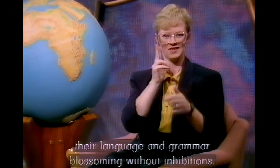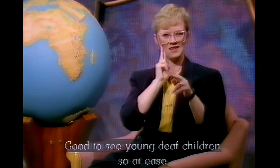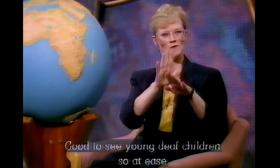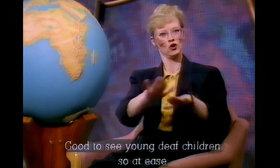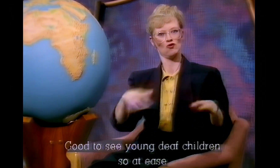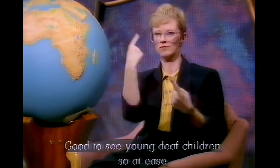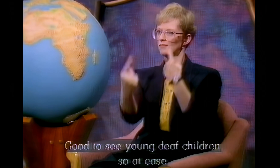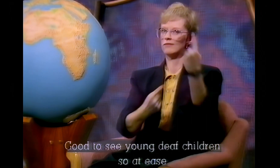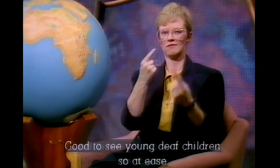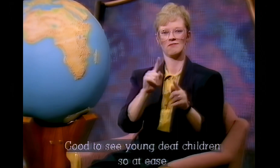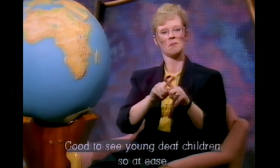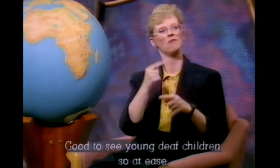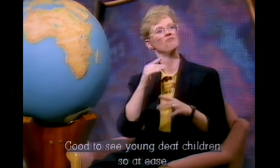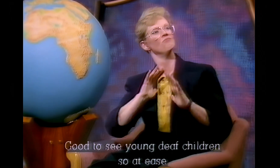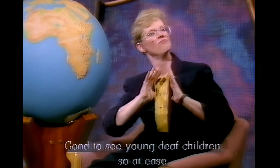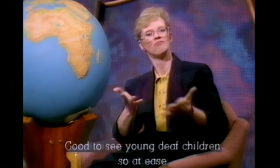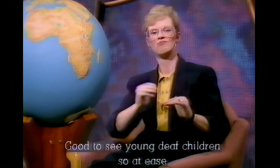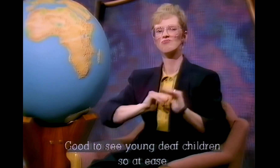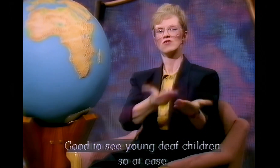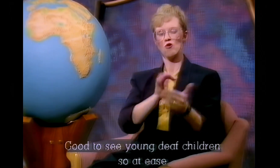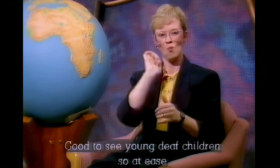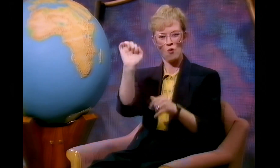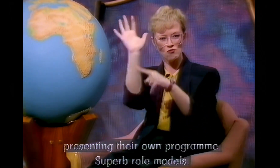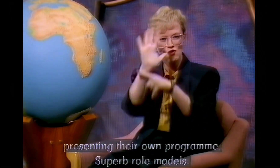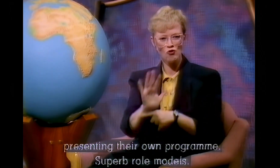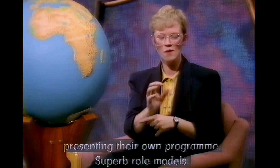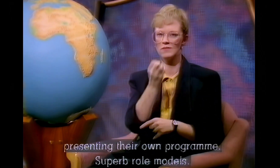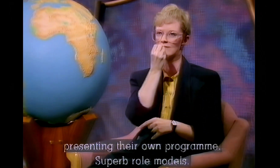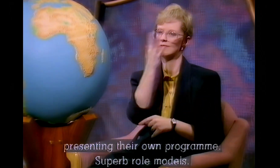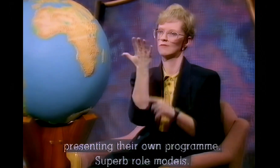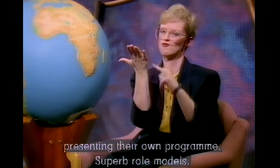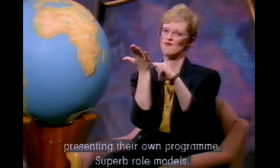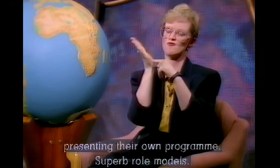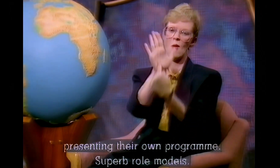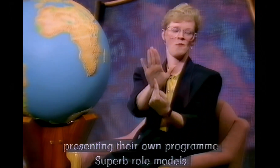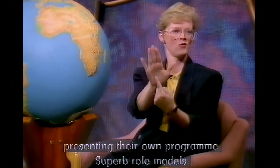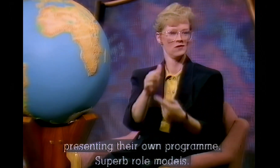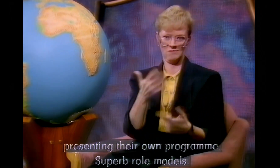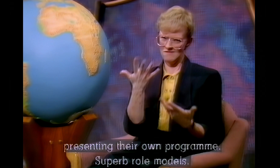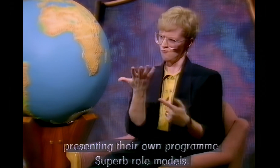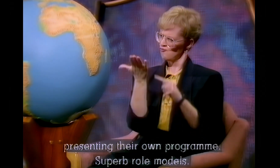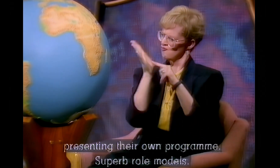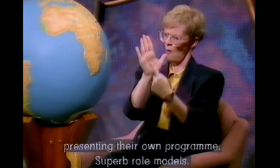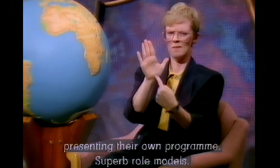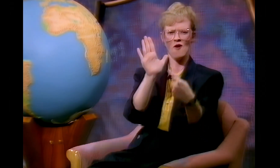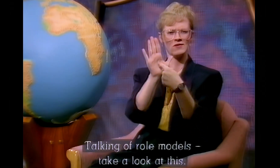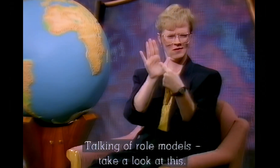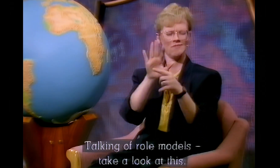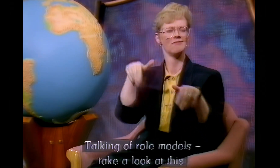young deaf children so at ease presenting their own programme. Superb role models. Talking of role